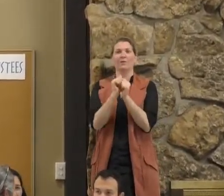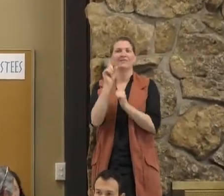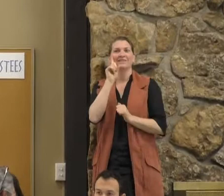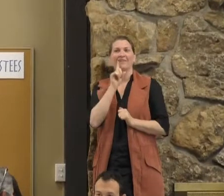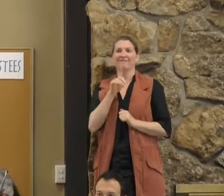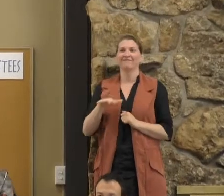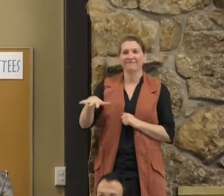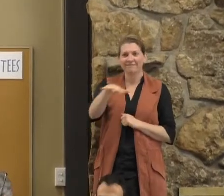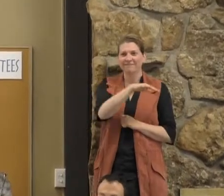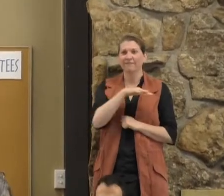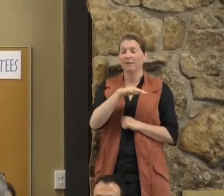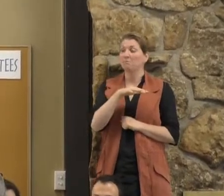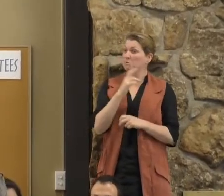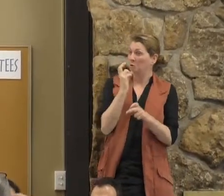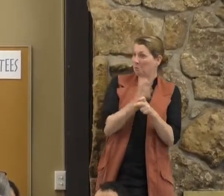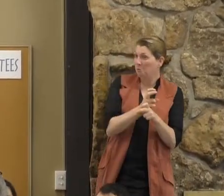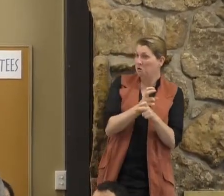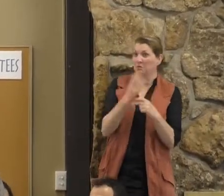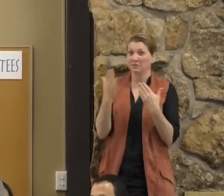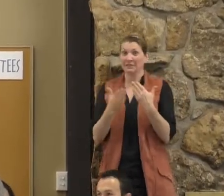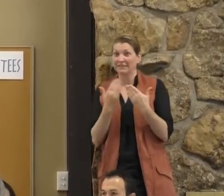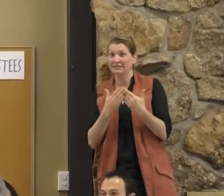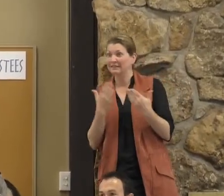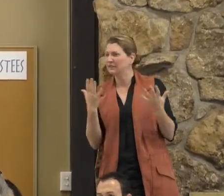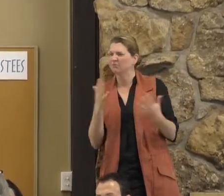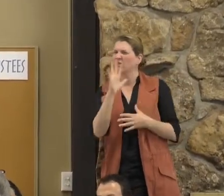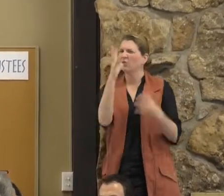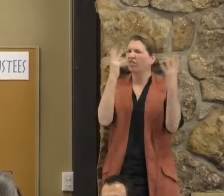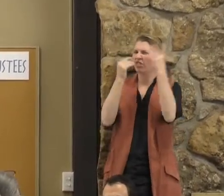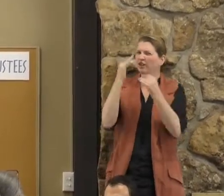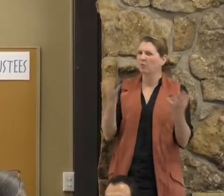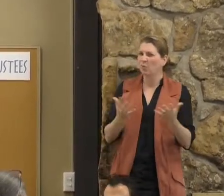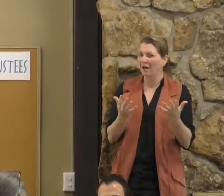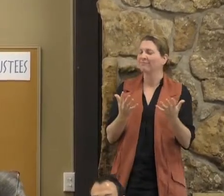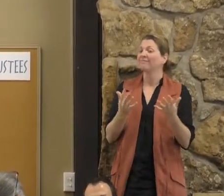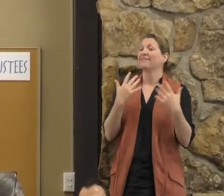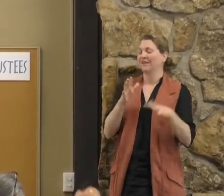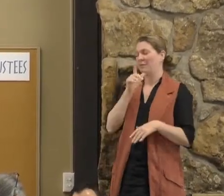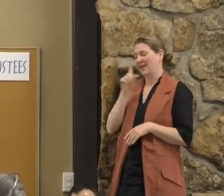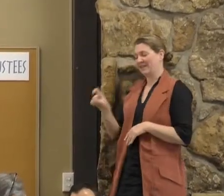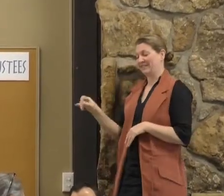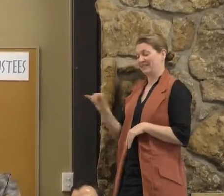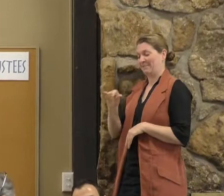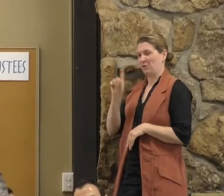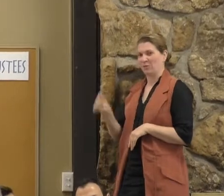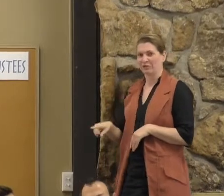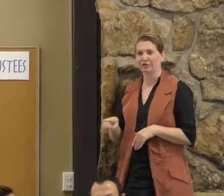or easier than you thought? And then I'm going to ask you over there the same question.